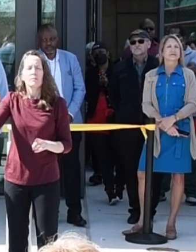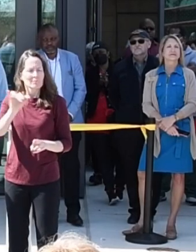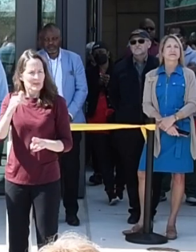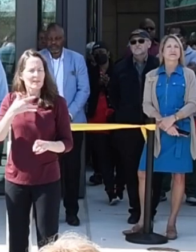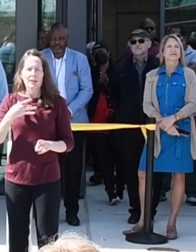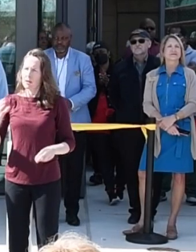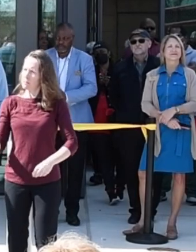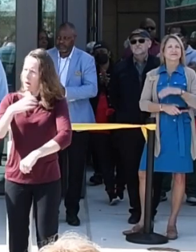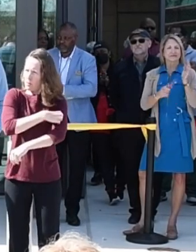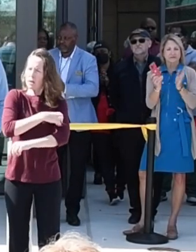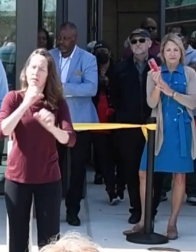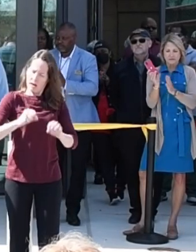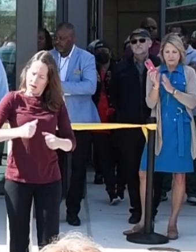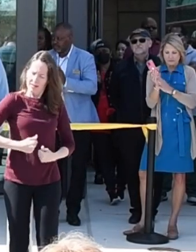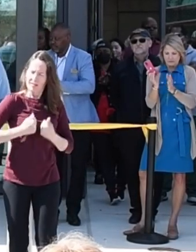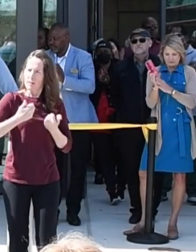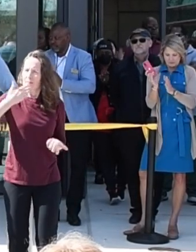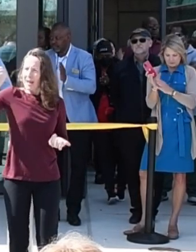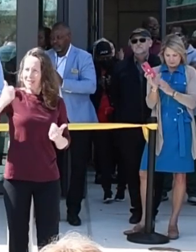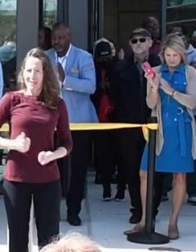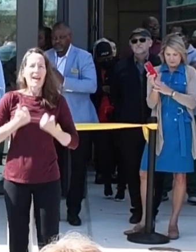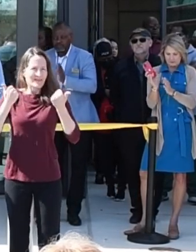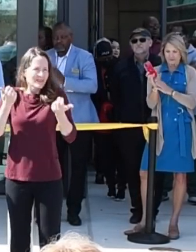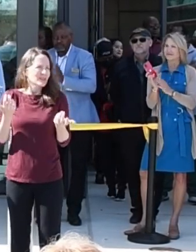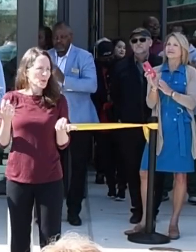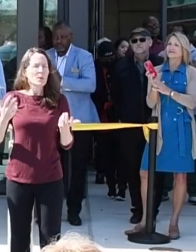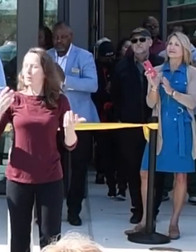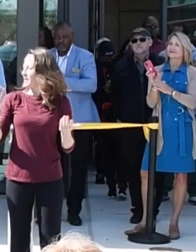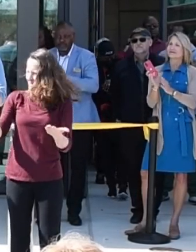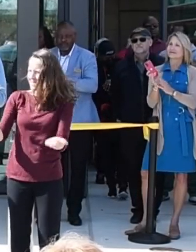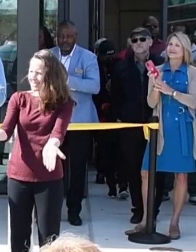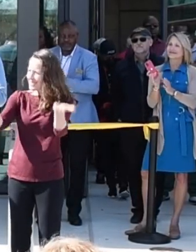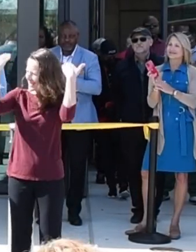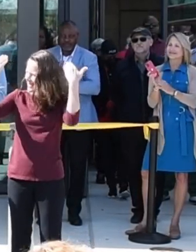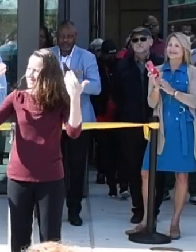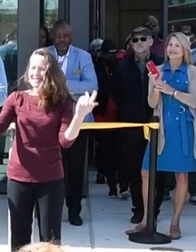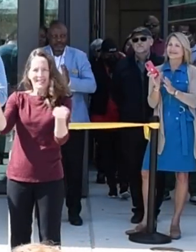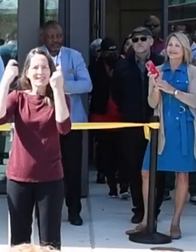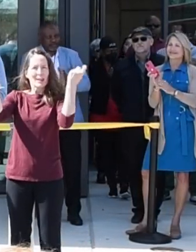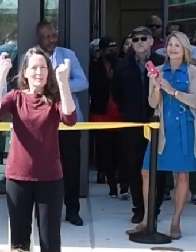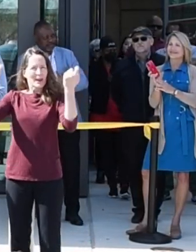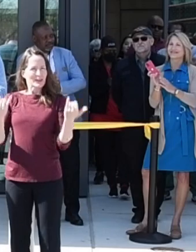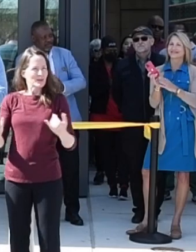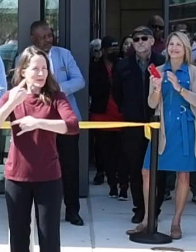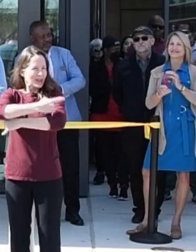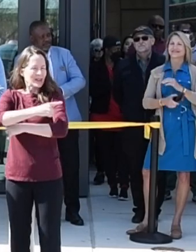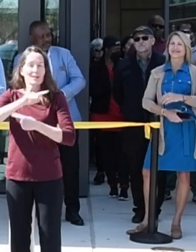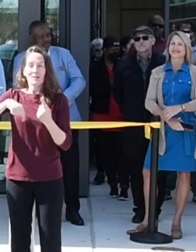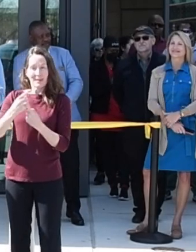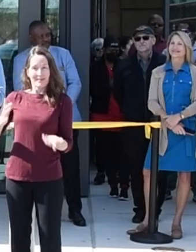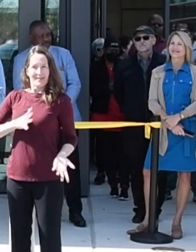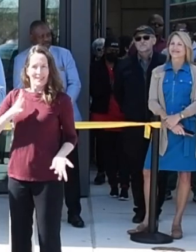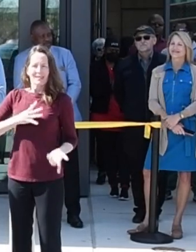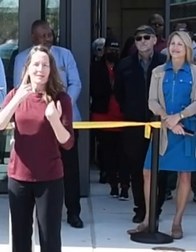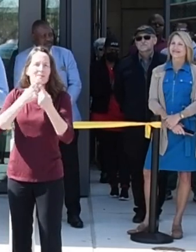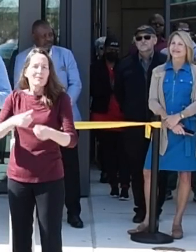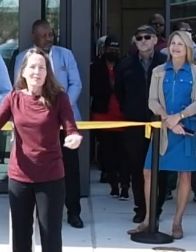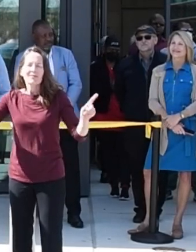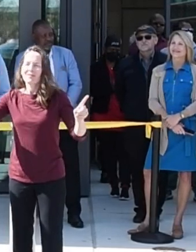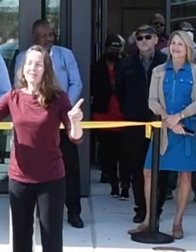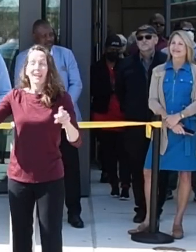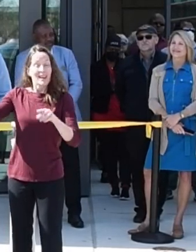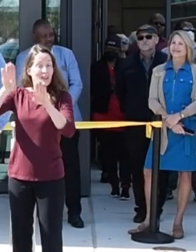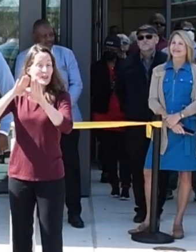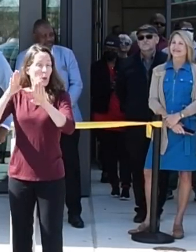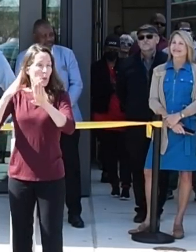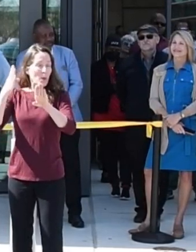lives. So let us raise our voices in celebration today as we officially declare the doors of the